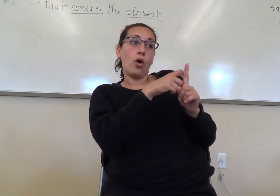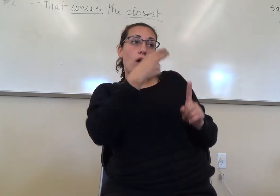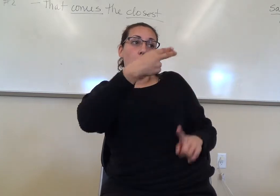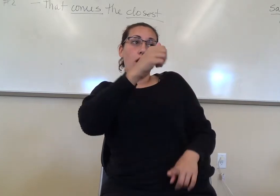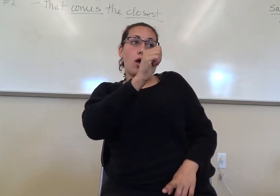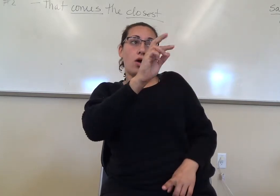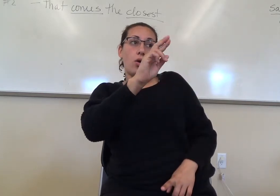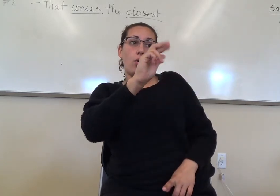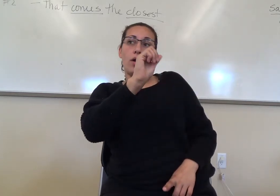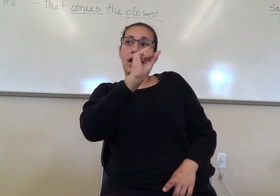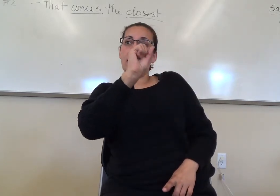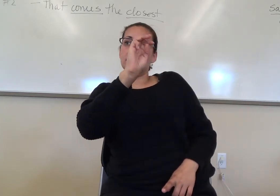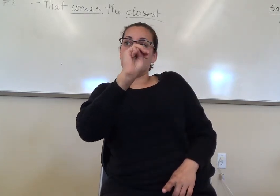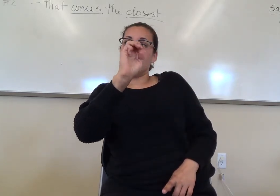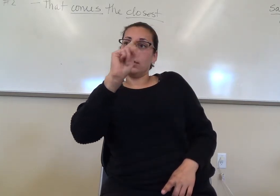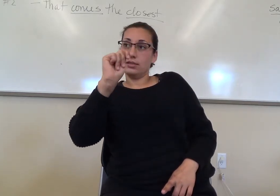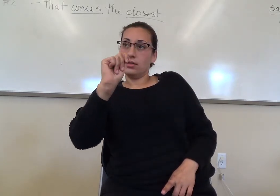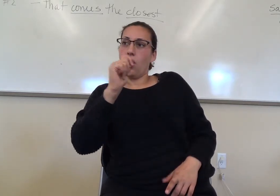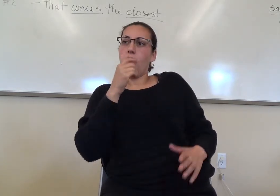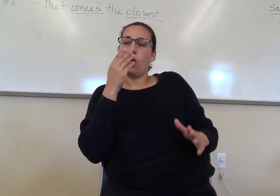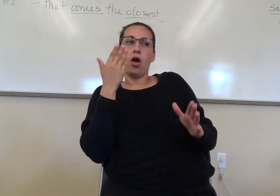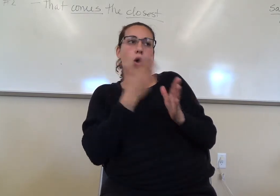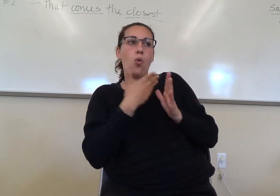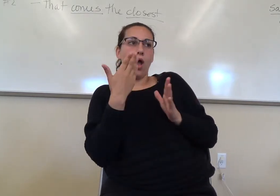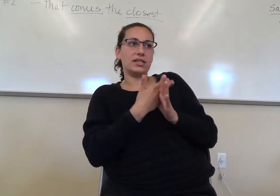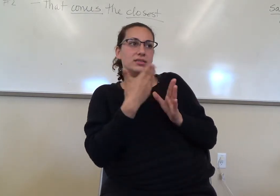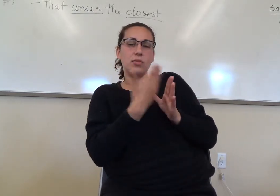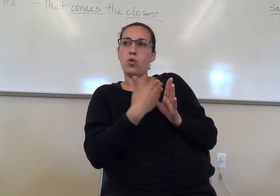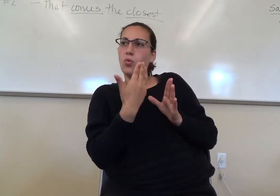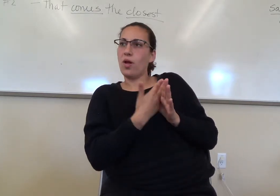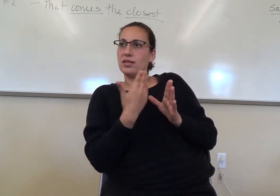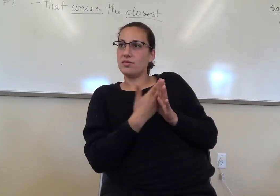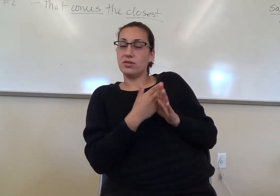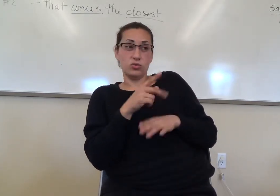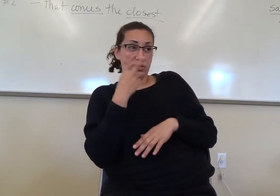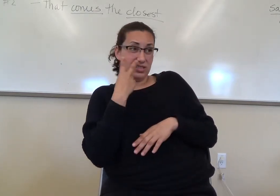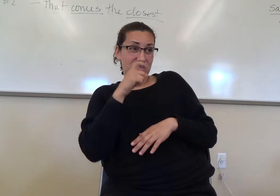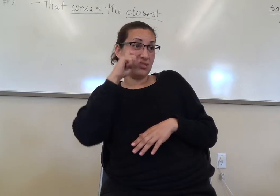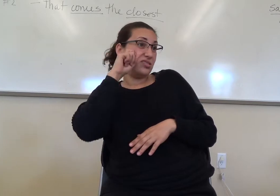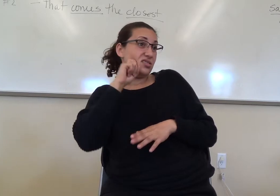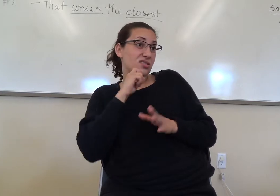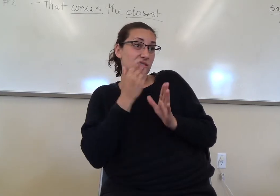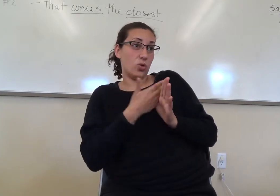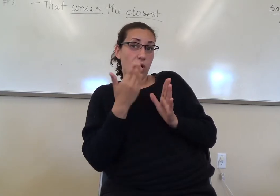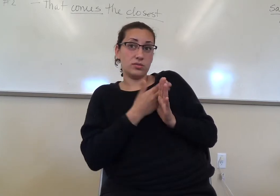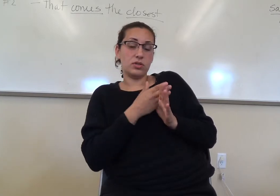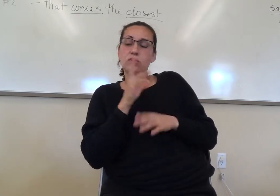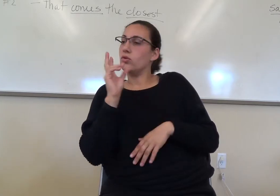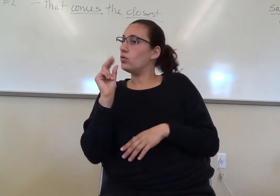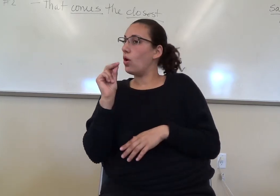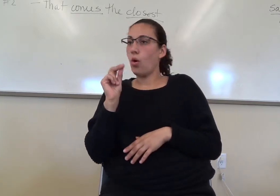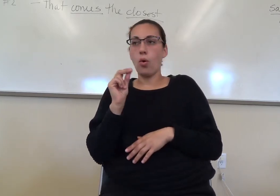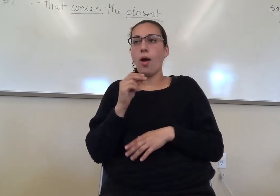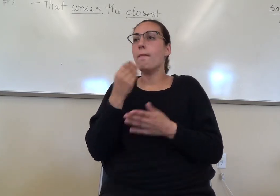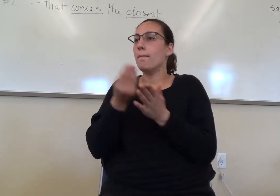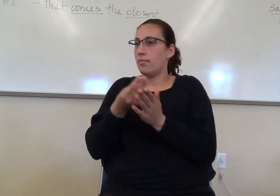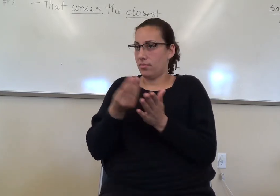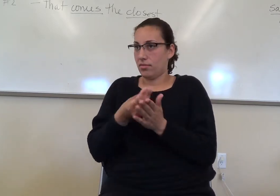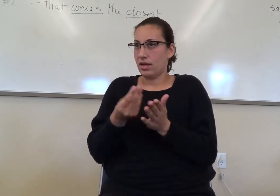sexual harassment here? Is any sexual harassment going on here? No, this is money. Oh. Yeah, this Right. is